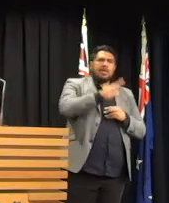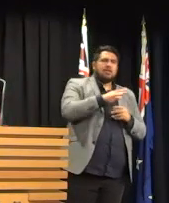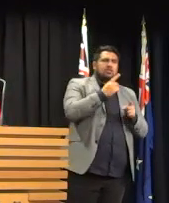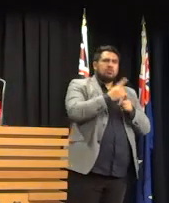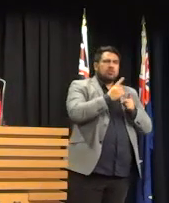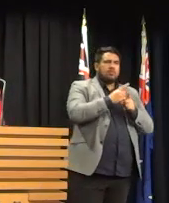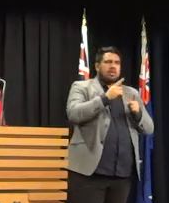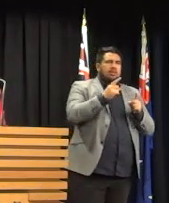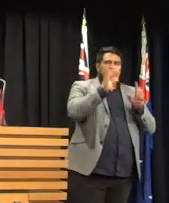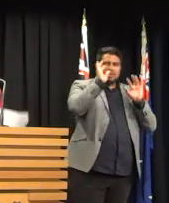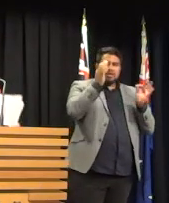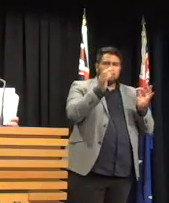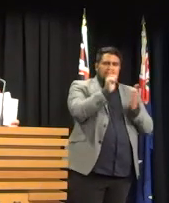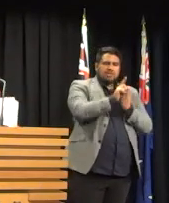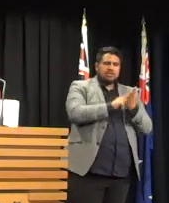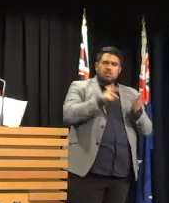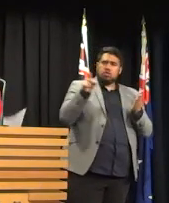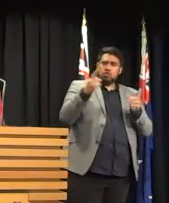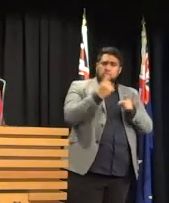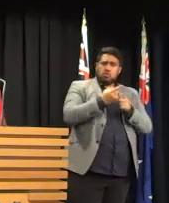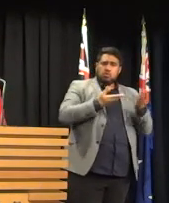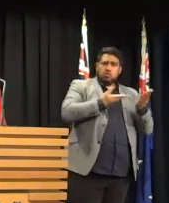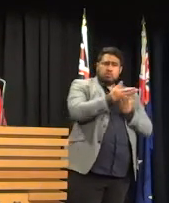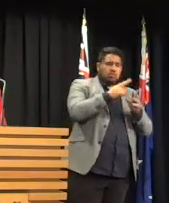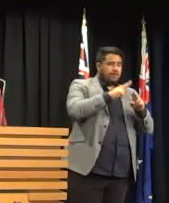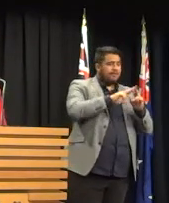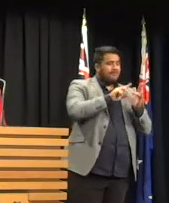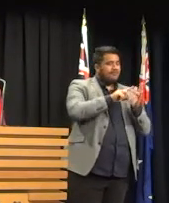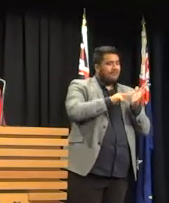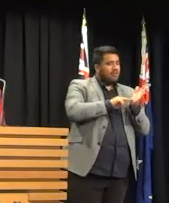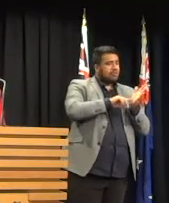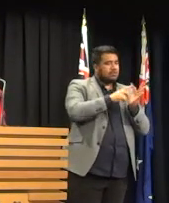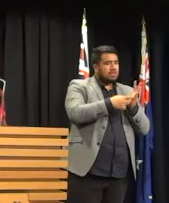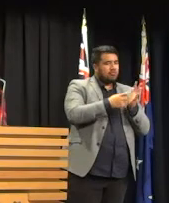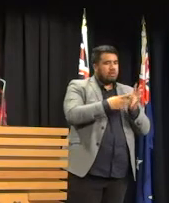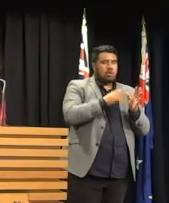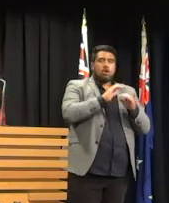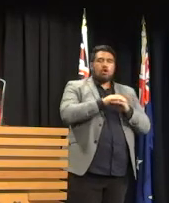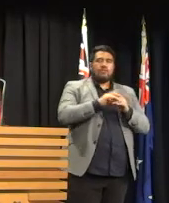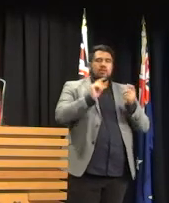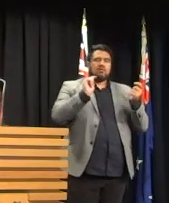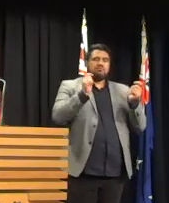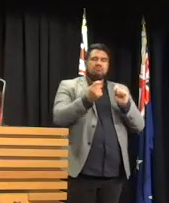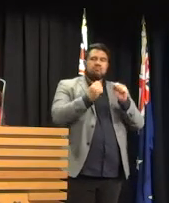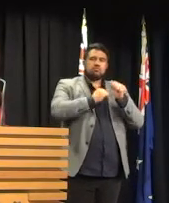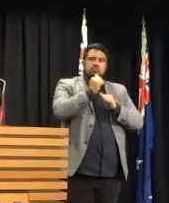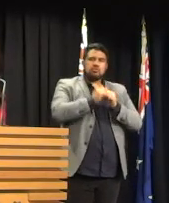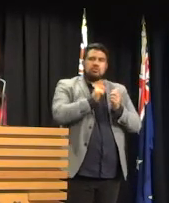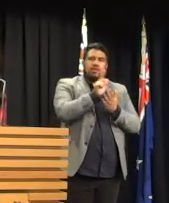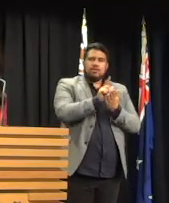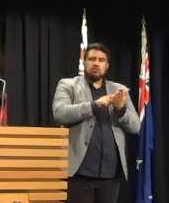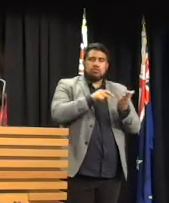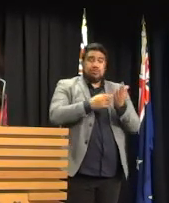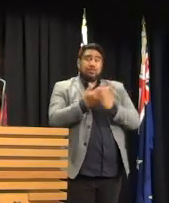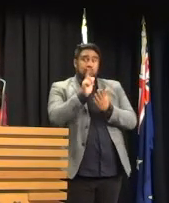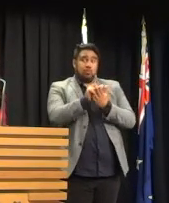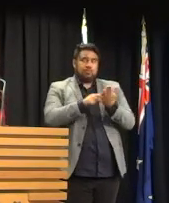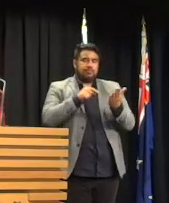your talks with Fonterra, is about the restructuring legislation, the act, the new one,